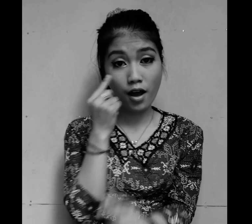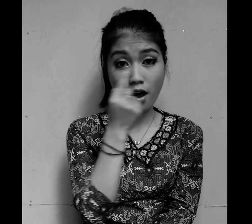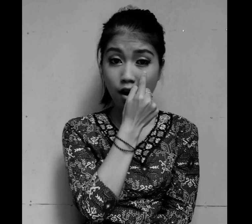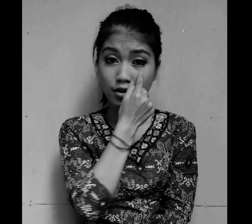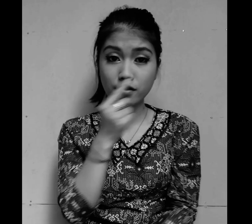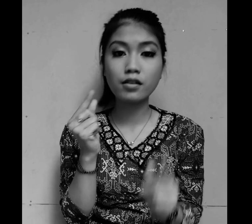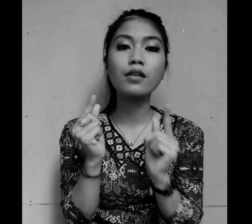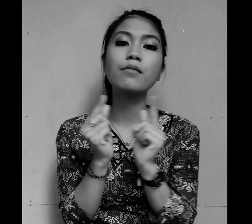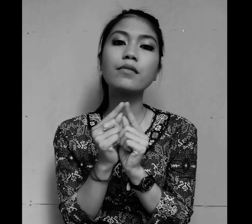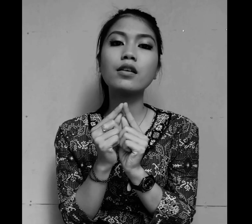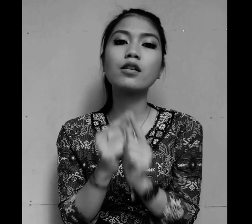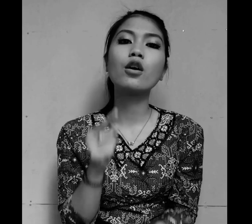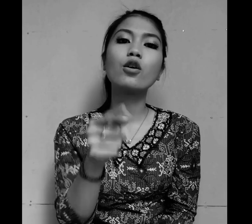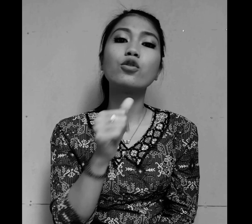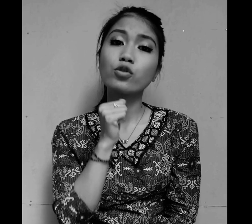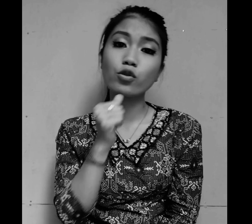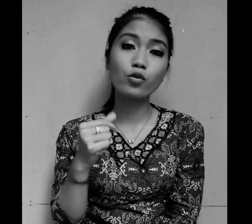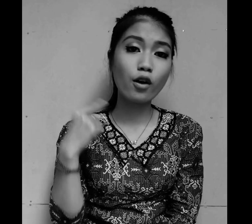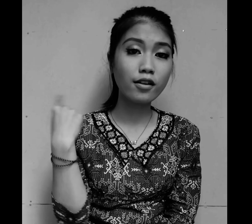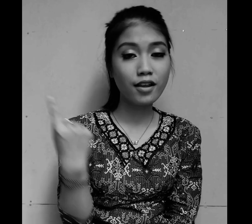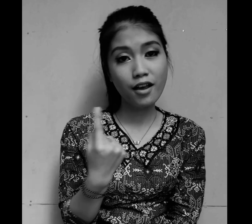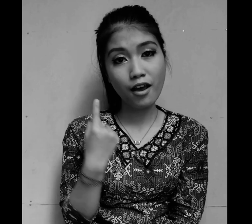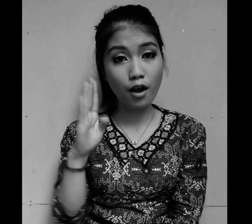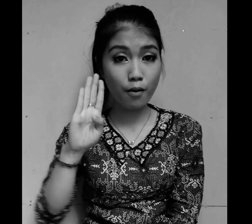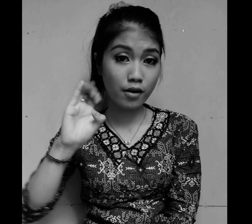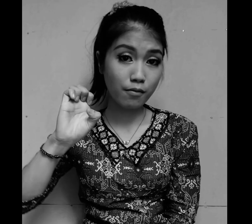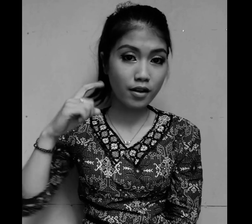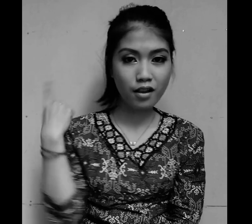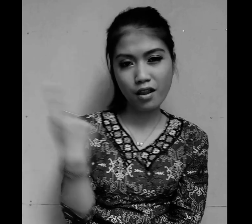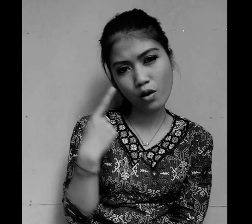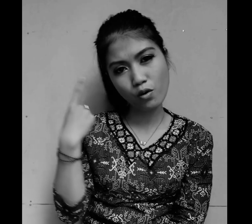our eyes meet. You won't ever be alone.